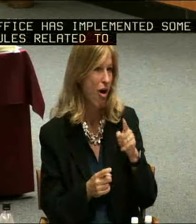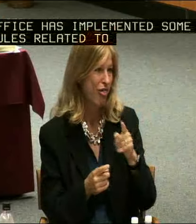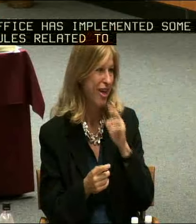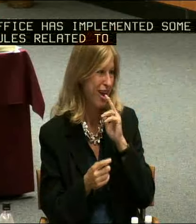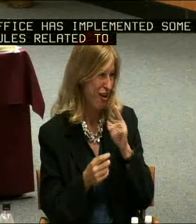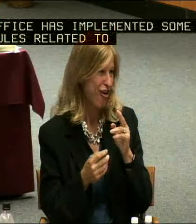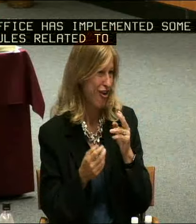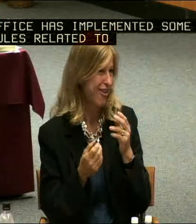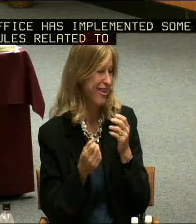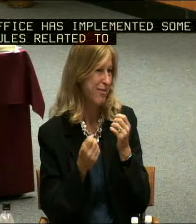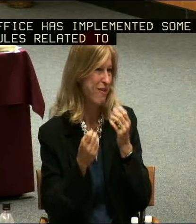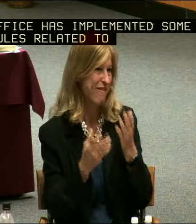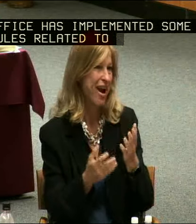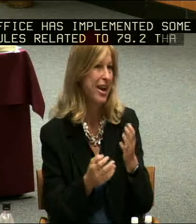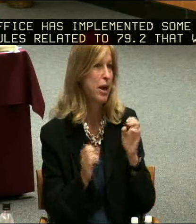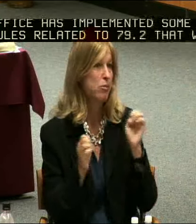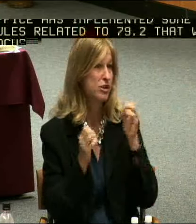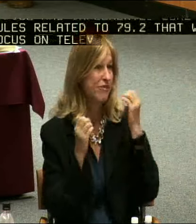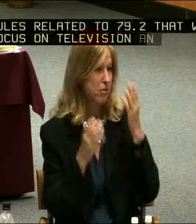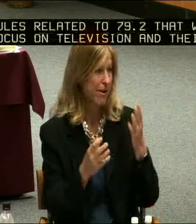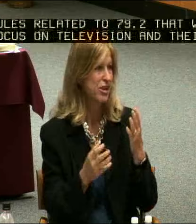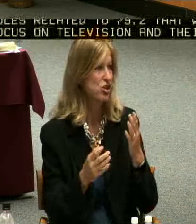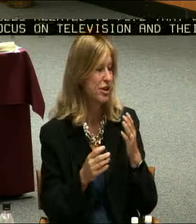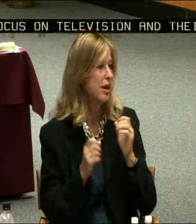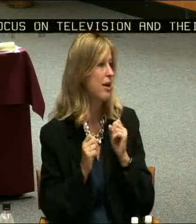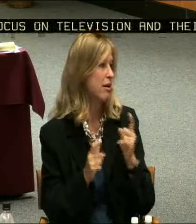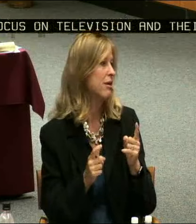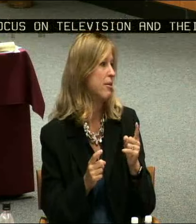the information they present is accessible,